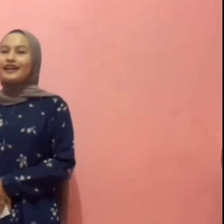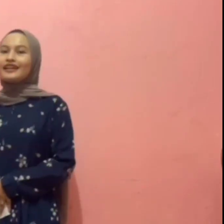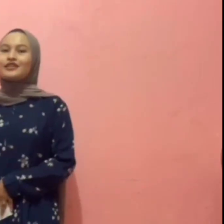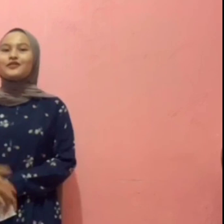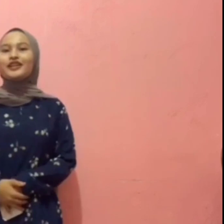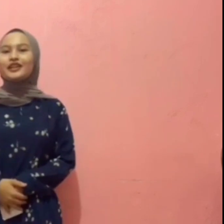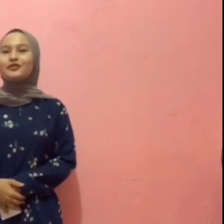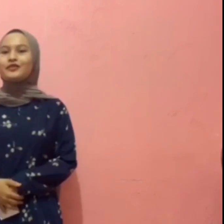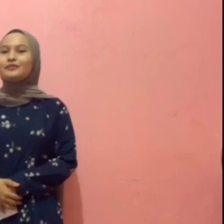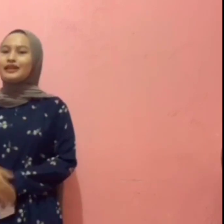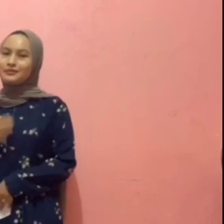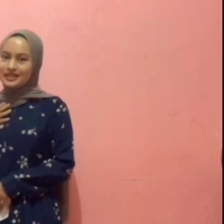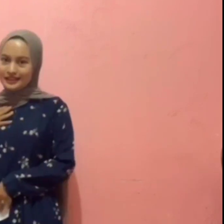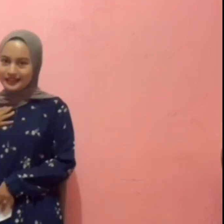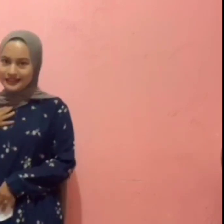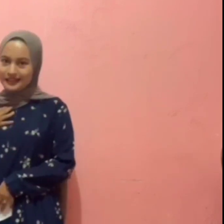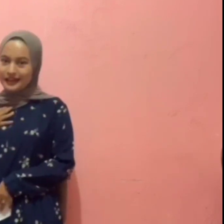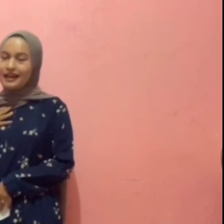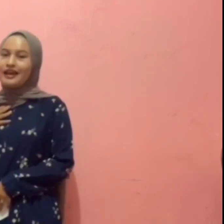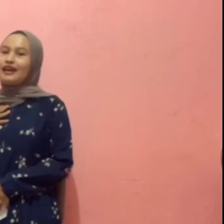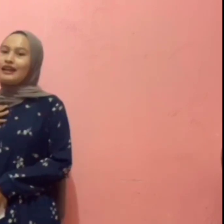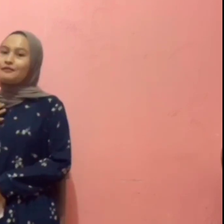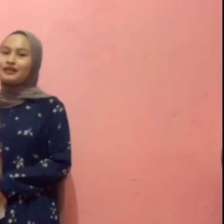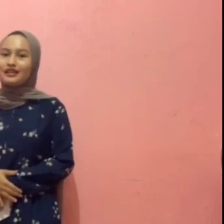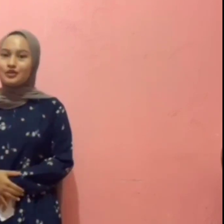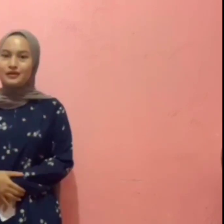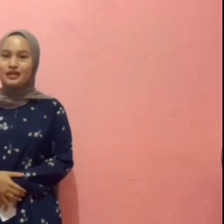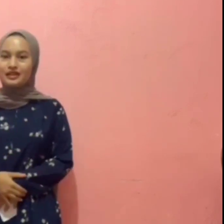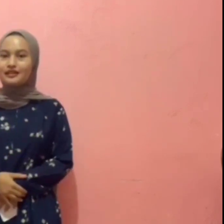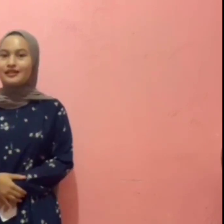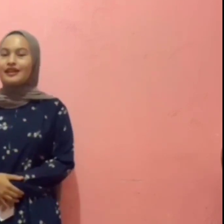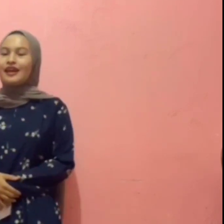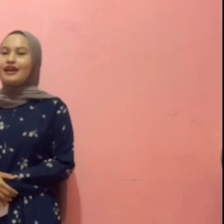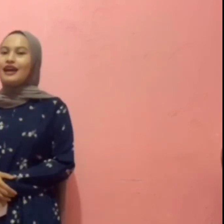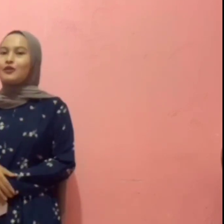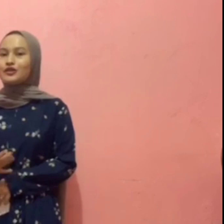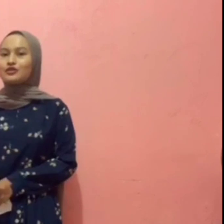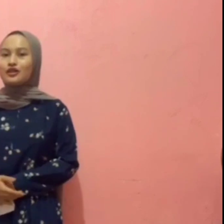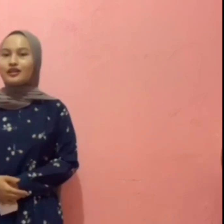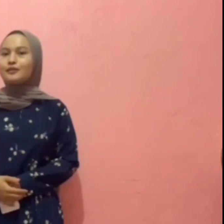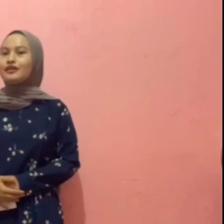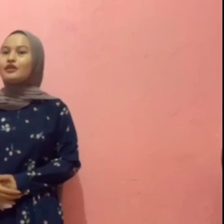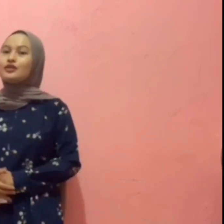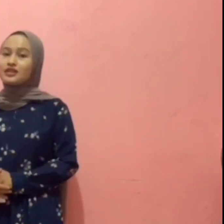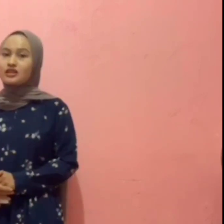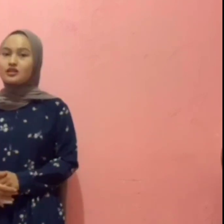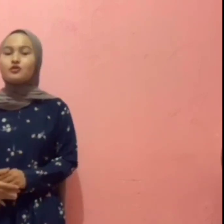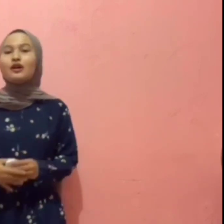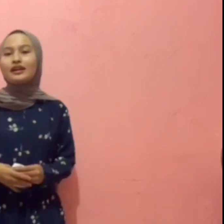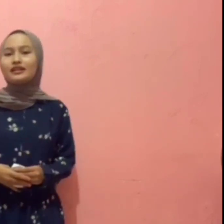Hi, good morning everyone. My name is Adellia Dinda and I'm glad to be here, and I want to talk about the reason why